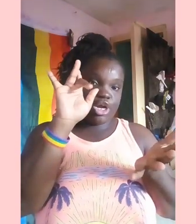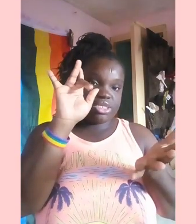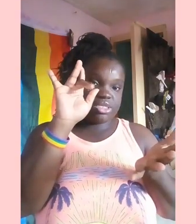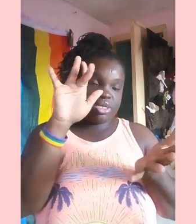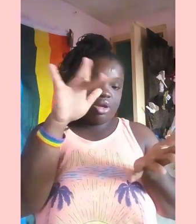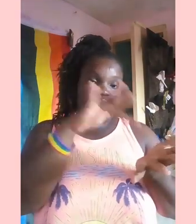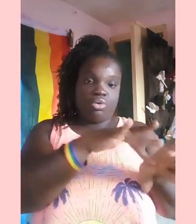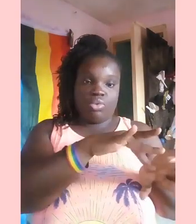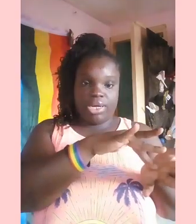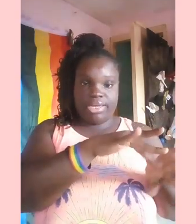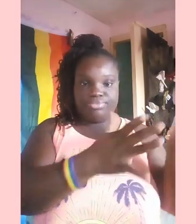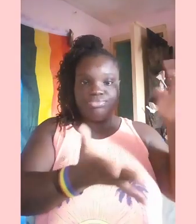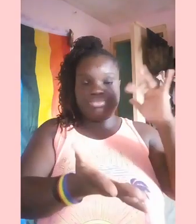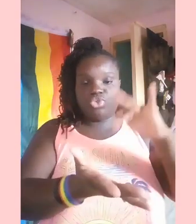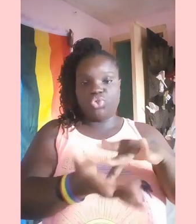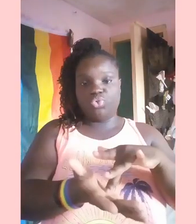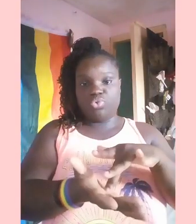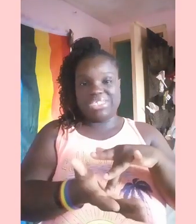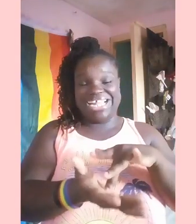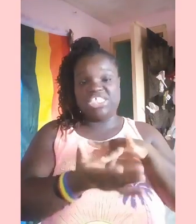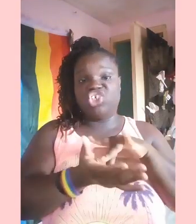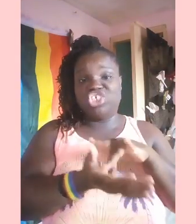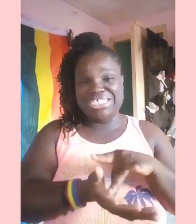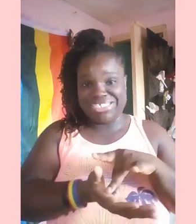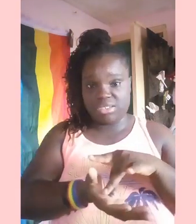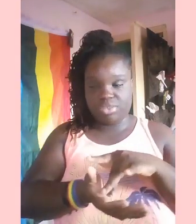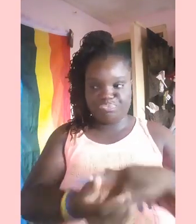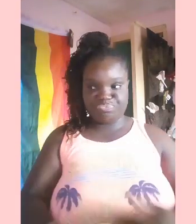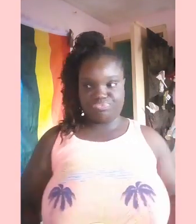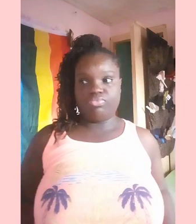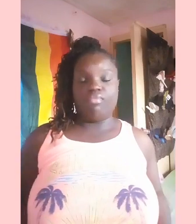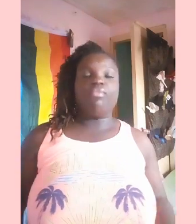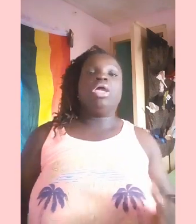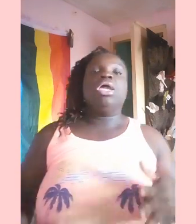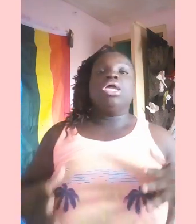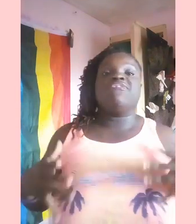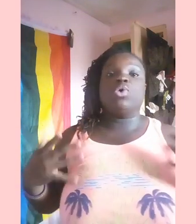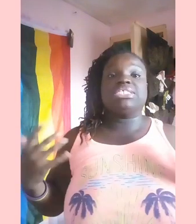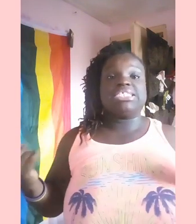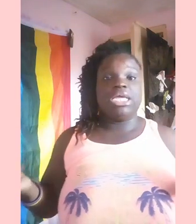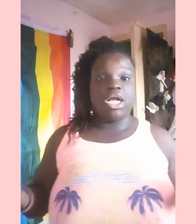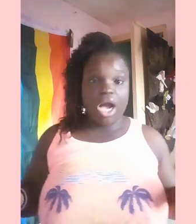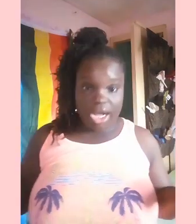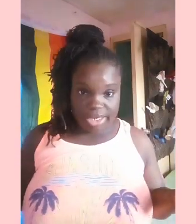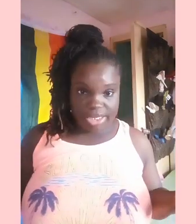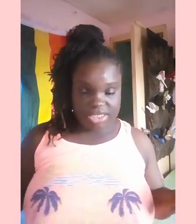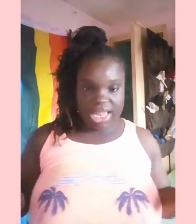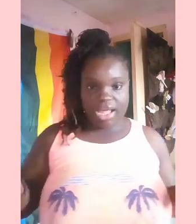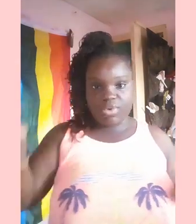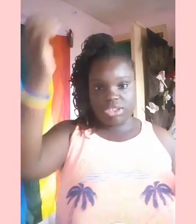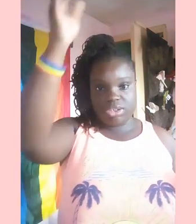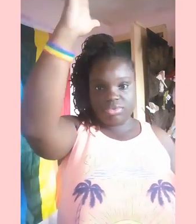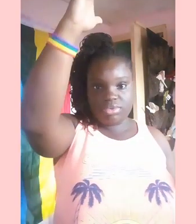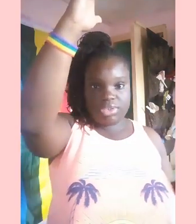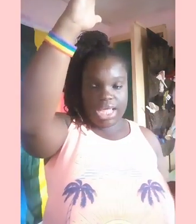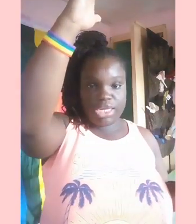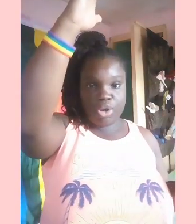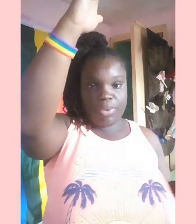fingers, 1, 2. So that's Jesus. If you want to say God in sign language, your hand up